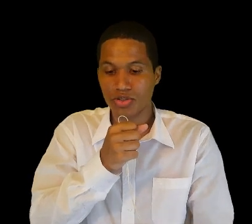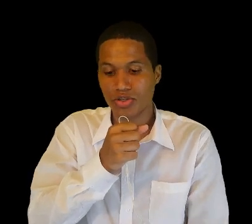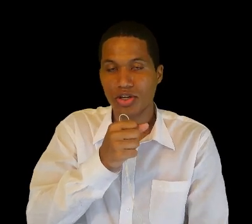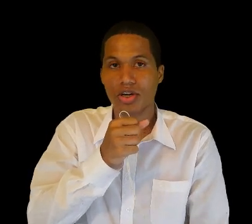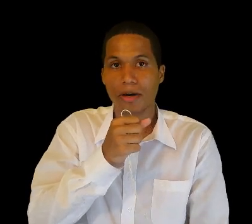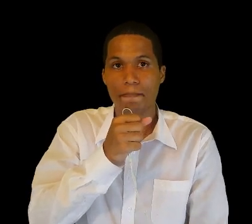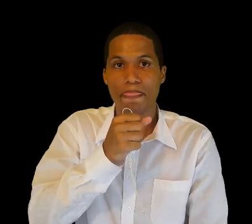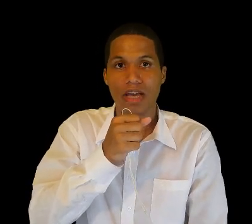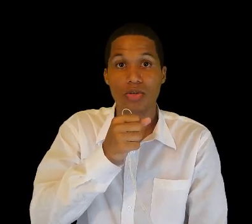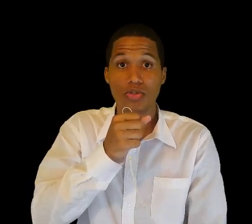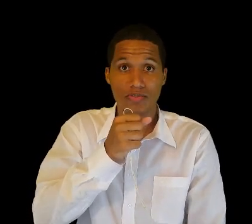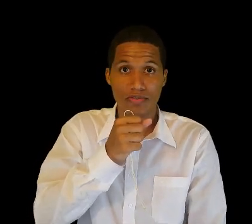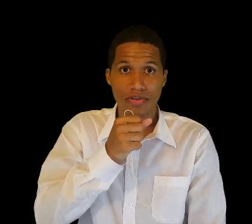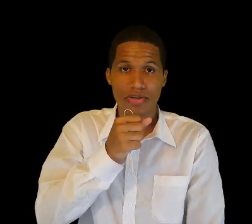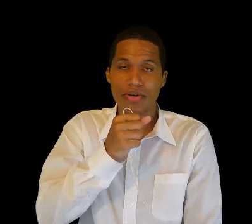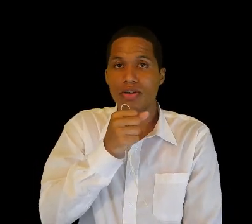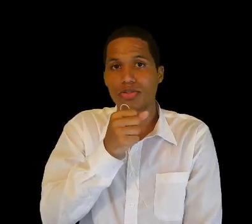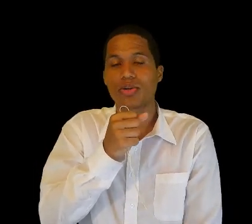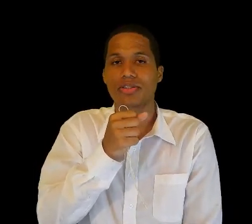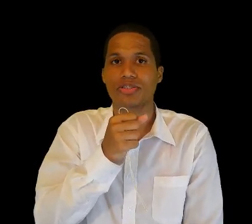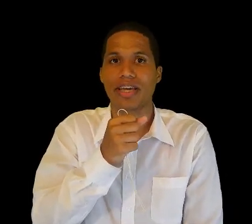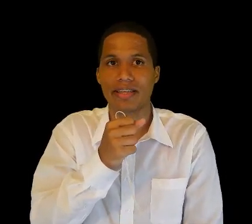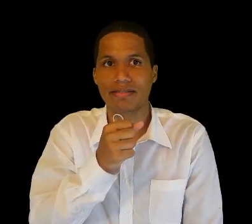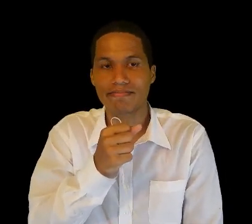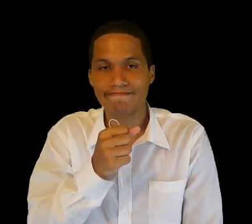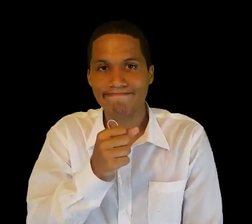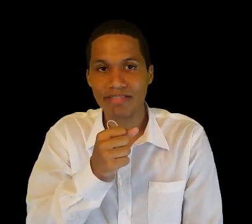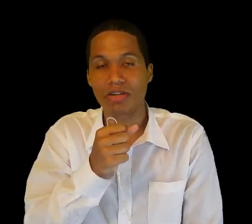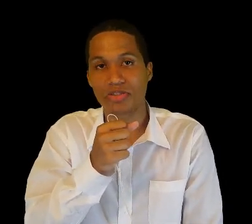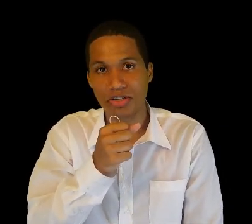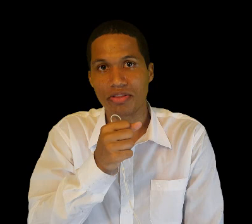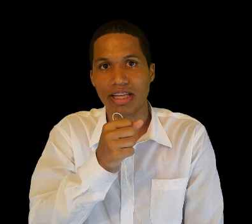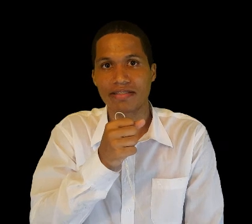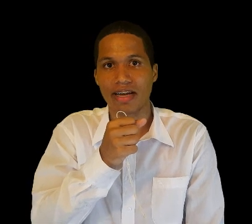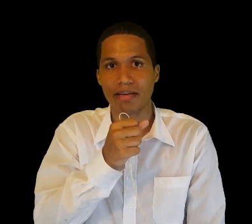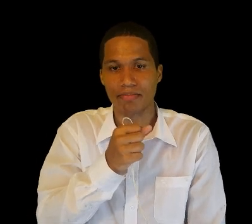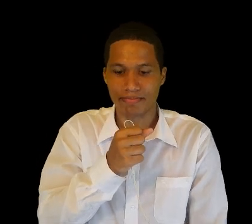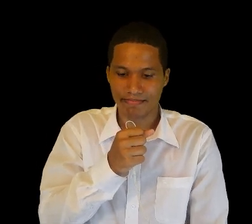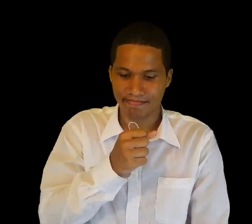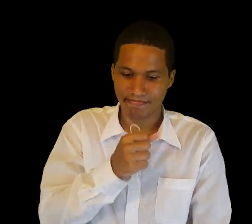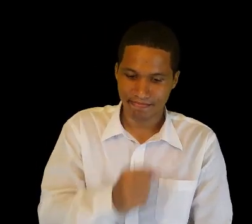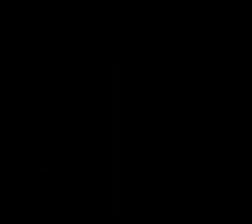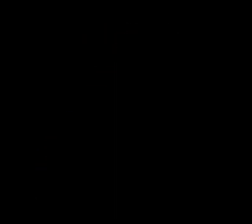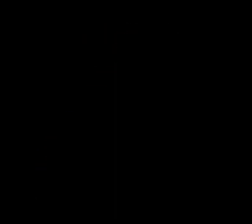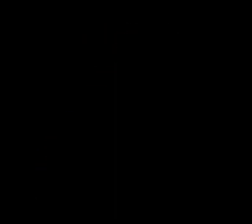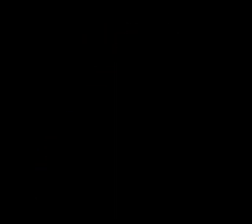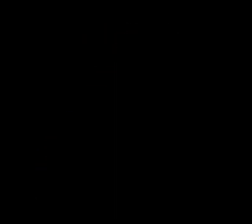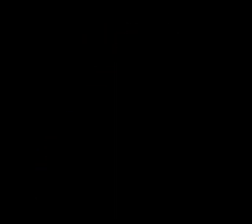this was useful for you and also entertaining. I'll see you the next time.